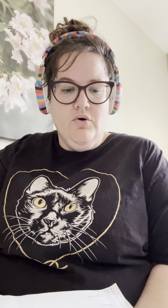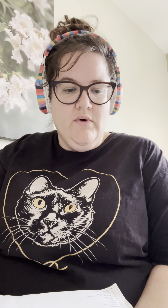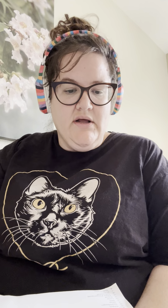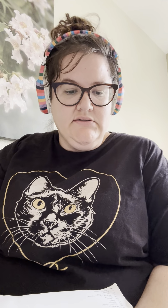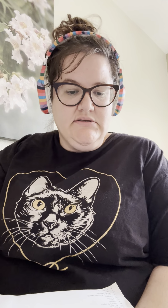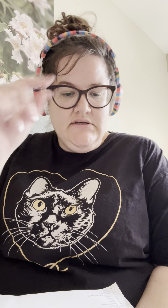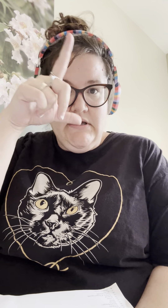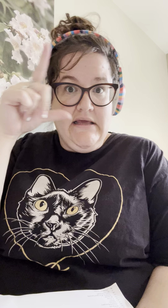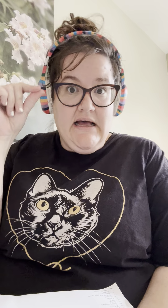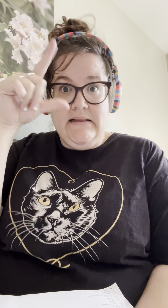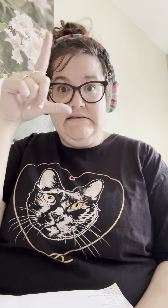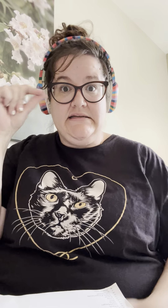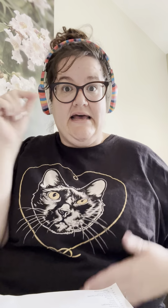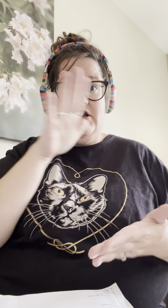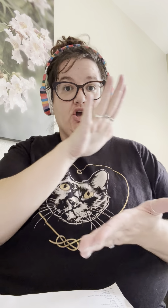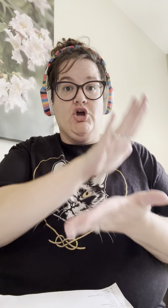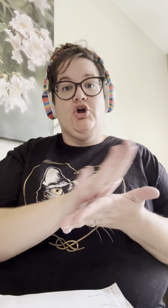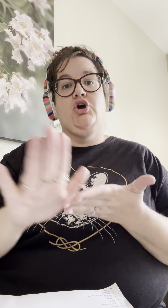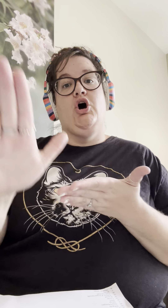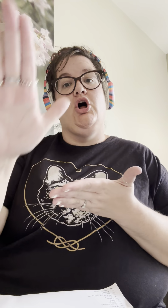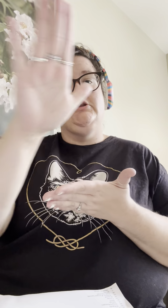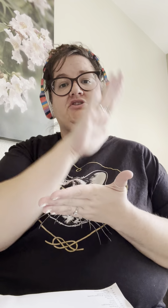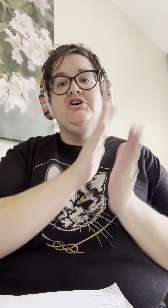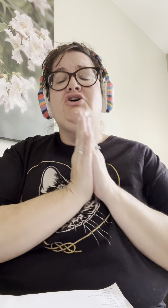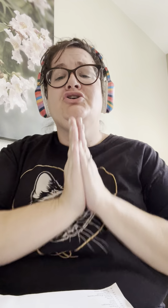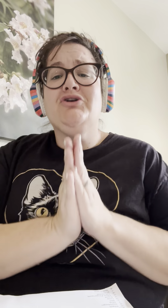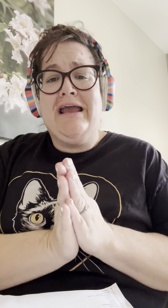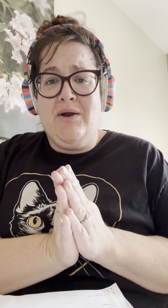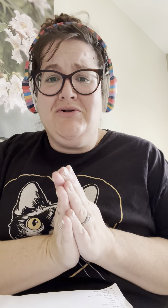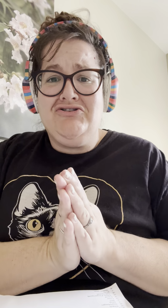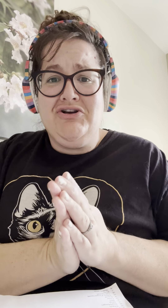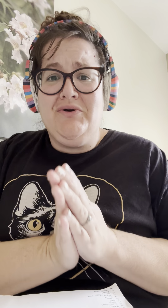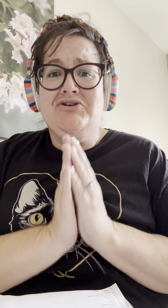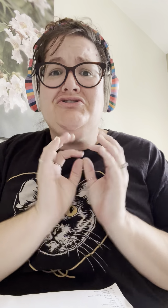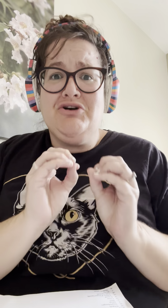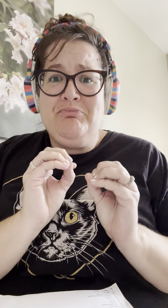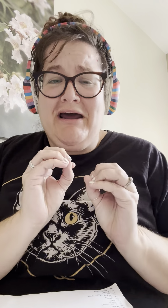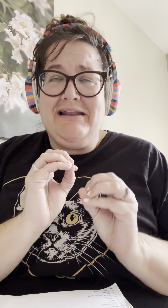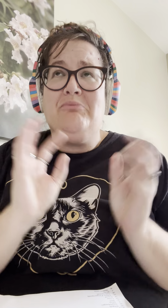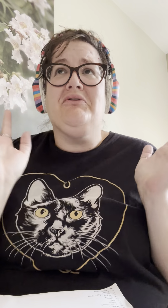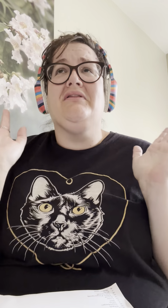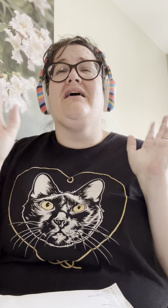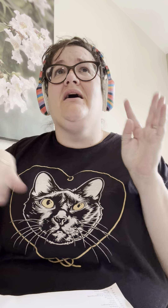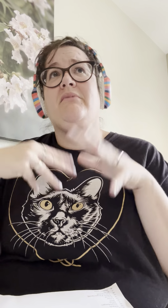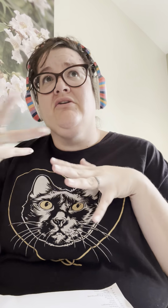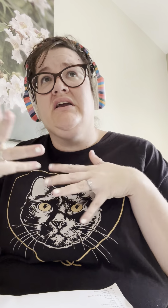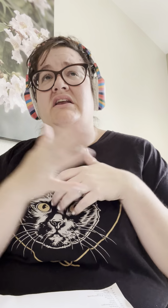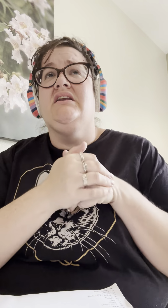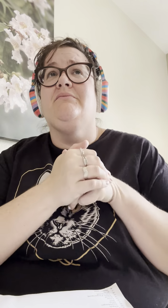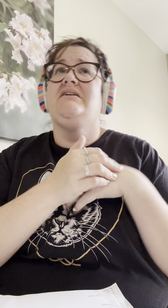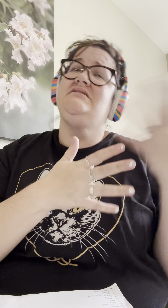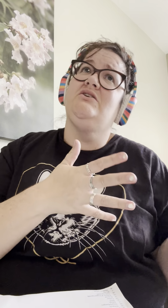What else? Gallaudet College. Your aunt wants to go here so badly, but I got married and I'm not single